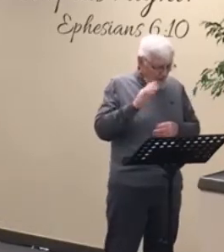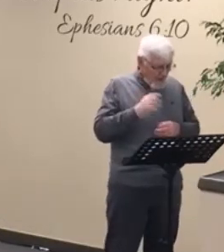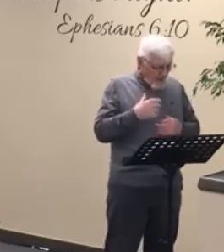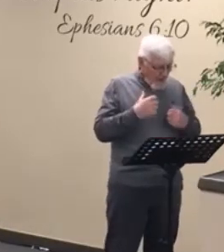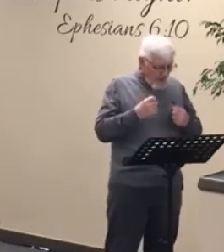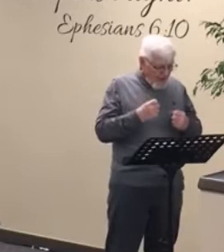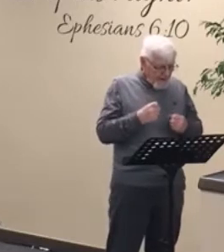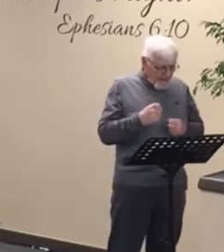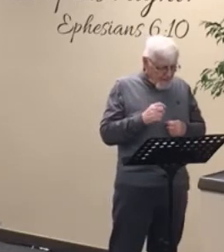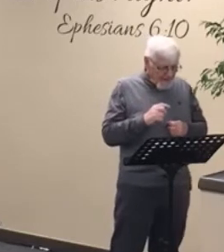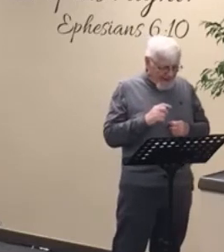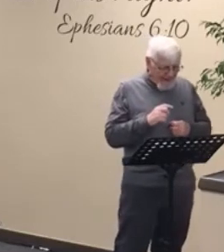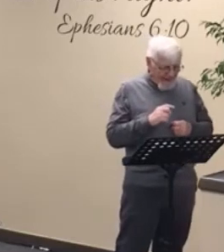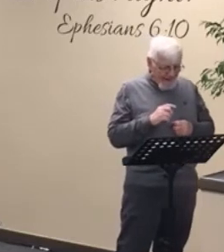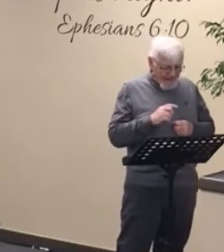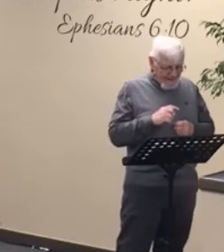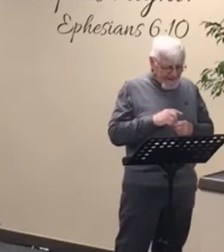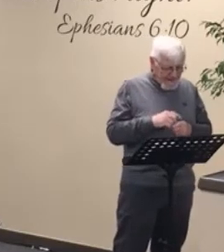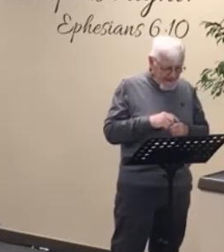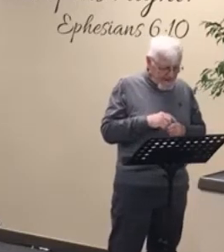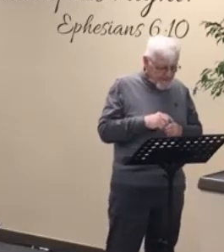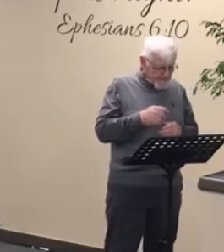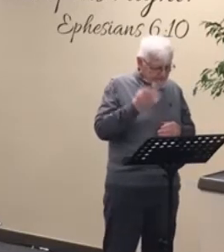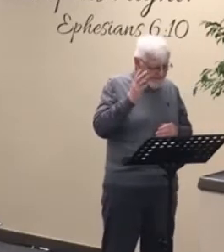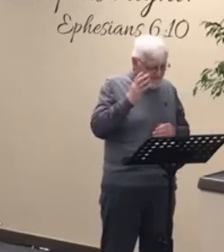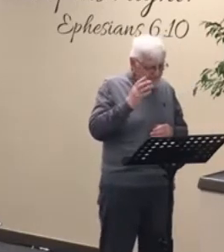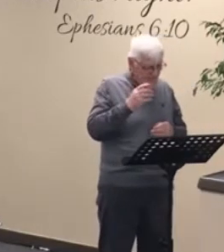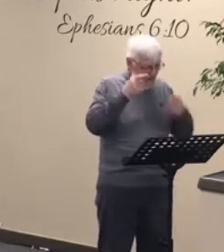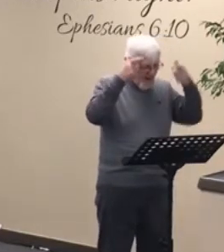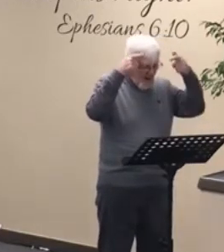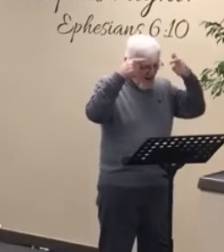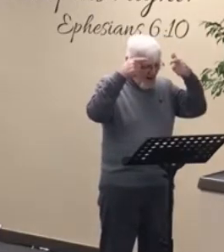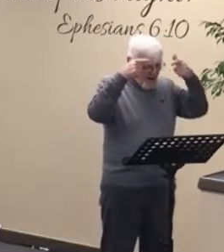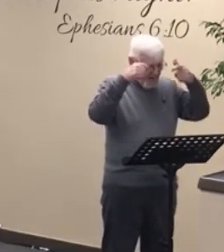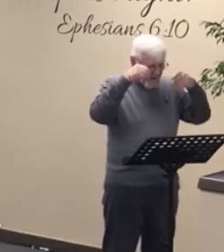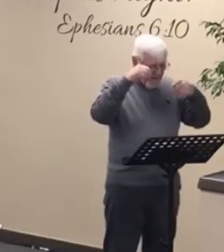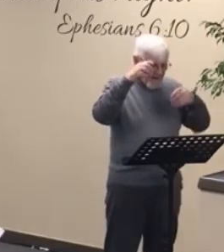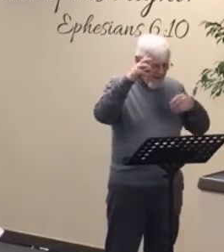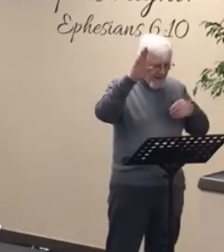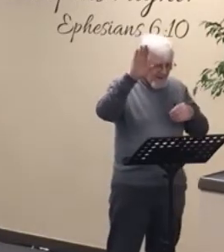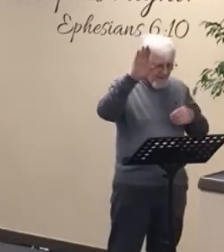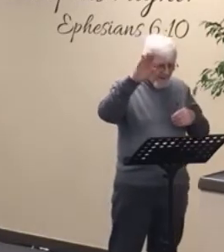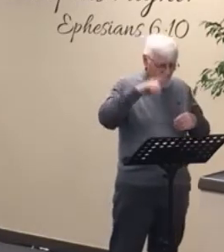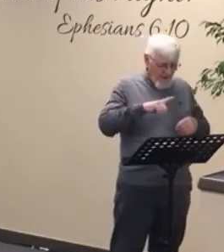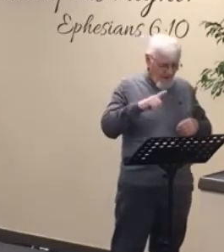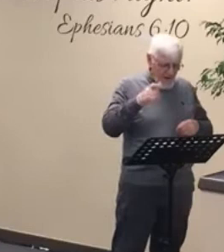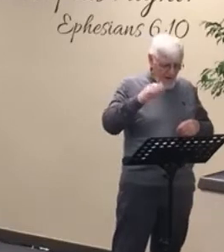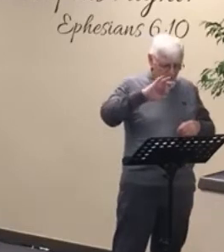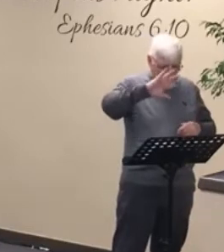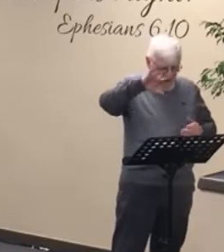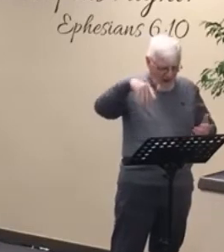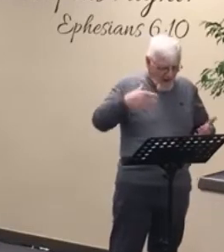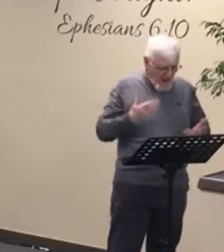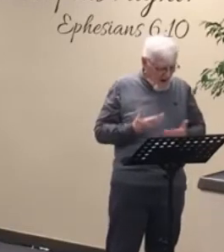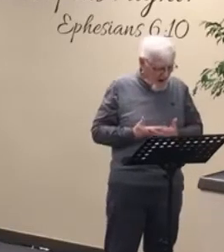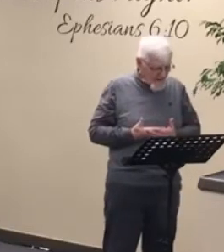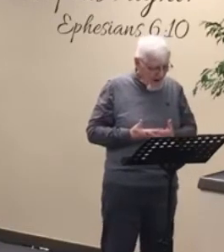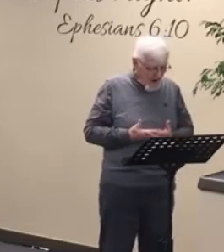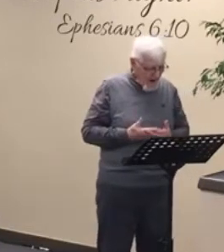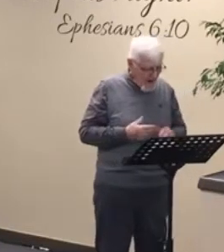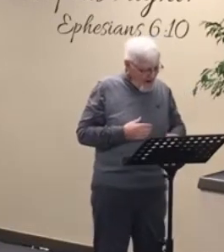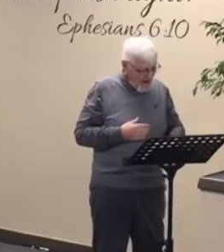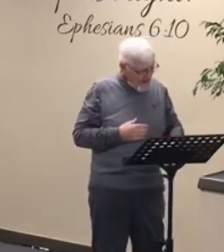the royal diadem and crown him Lord